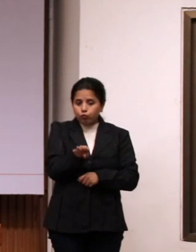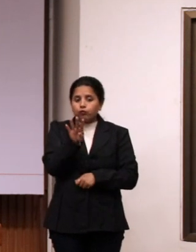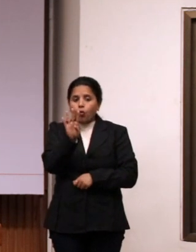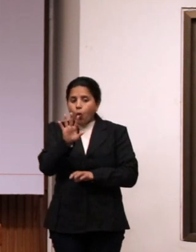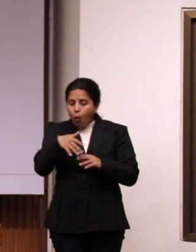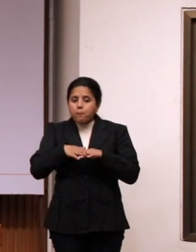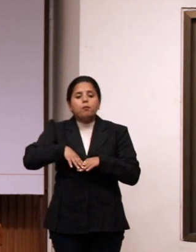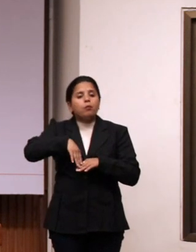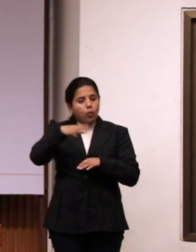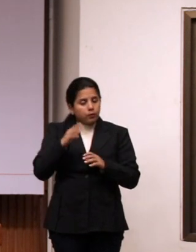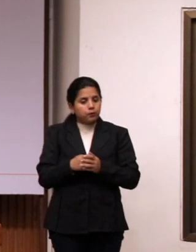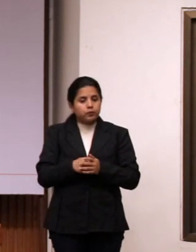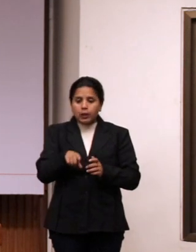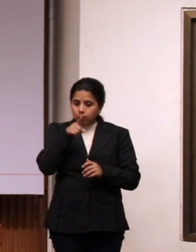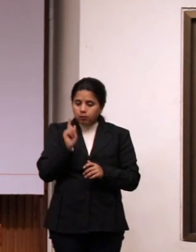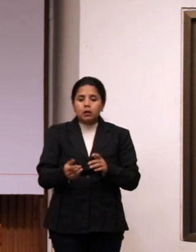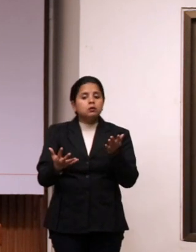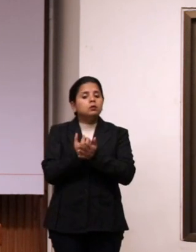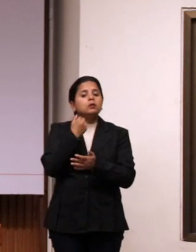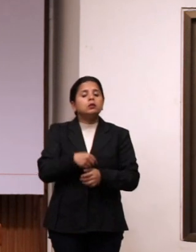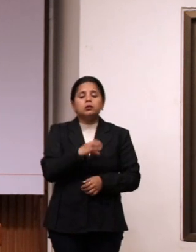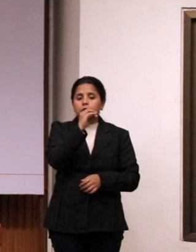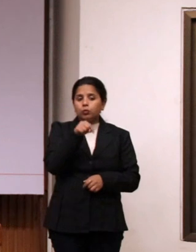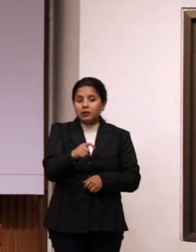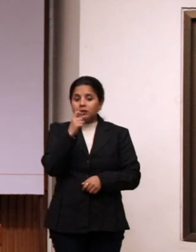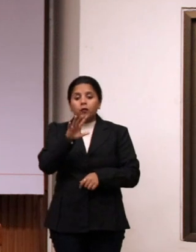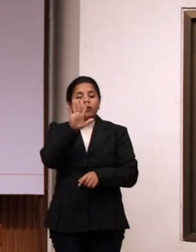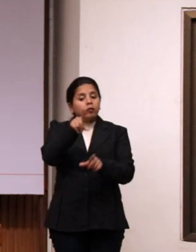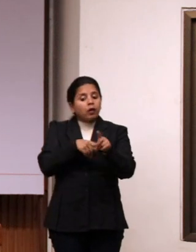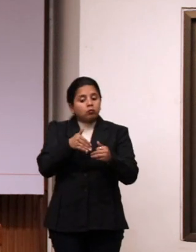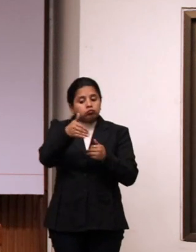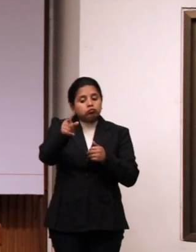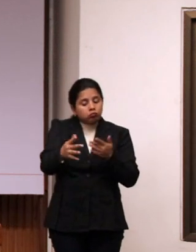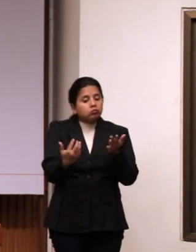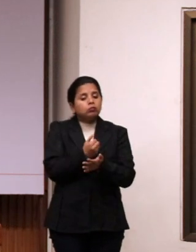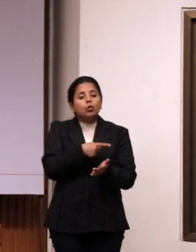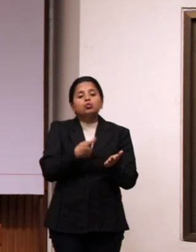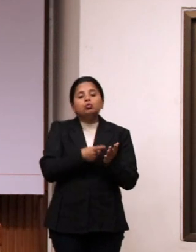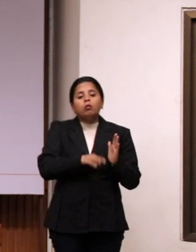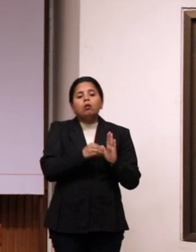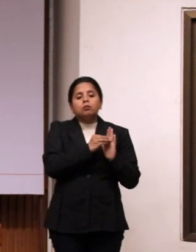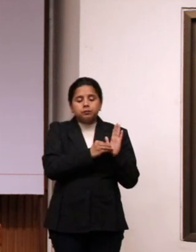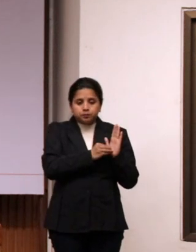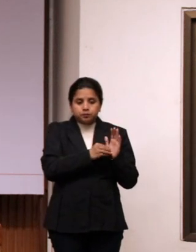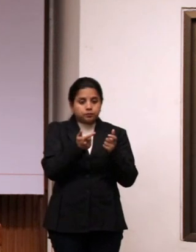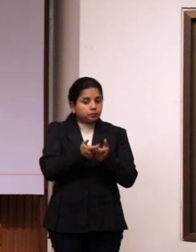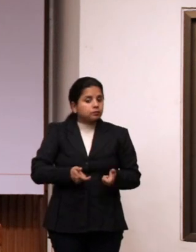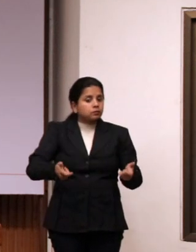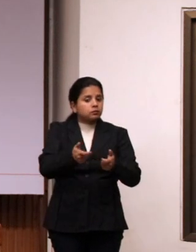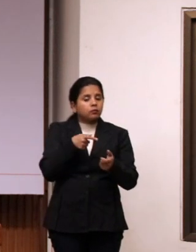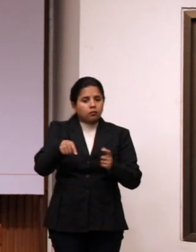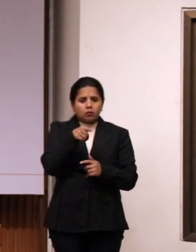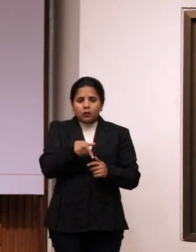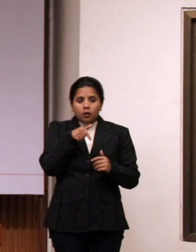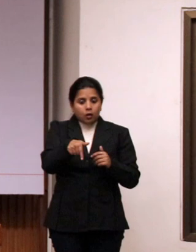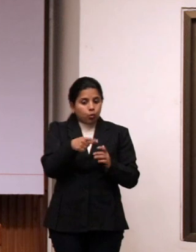or more and must reach 0.7 in its fifth year. This is a condition in the rules. Like even the committees, the Forest Advisory Committee, they